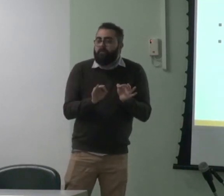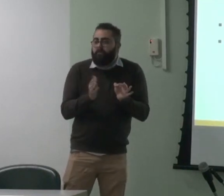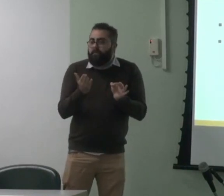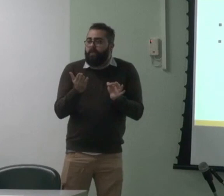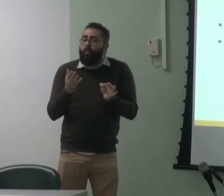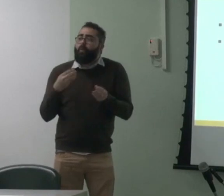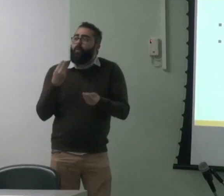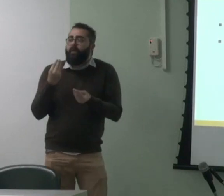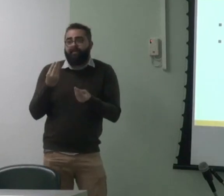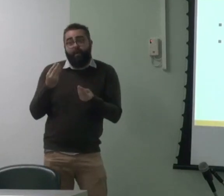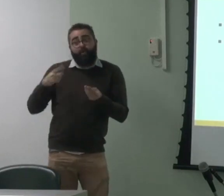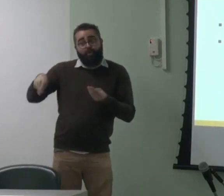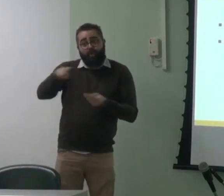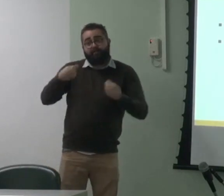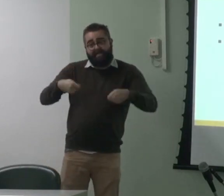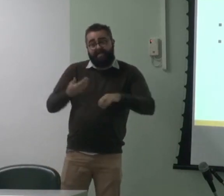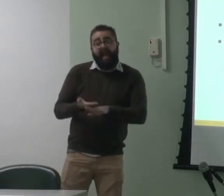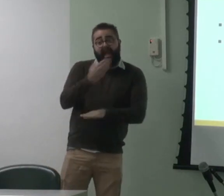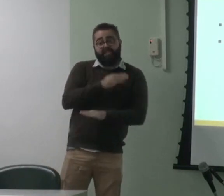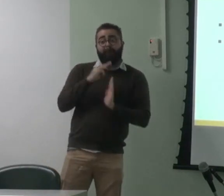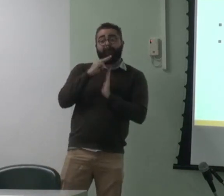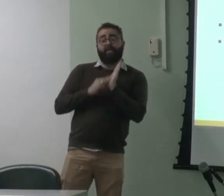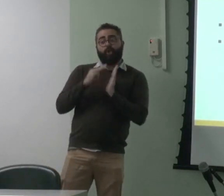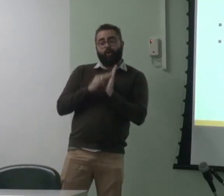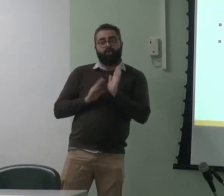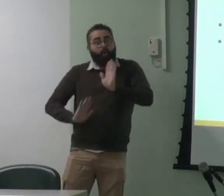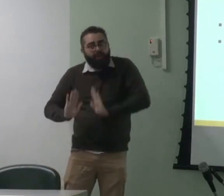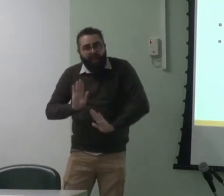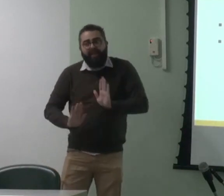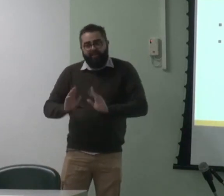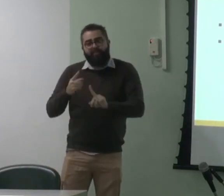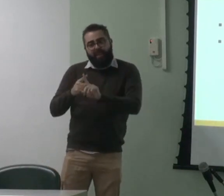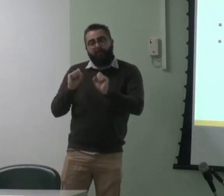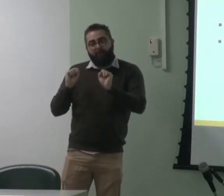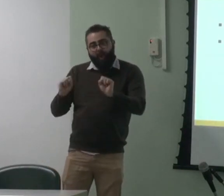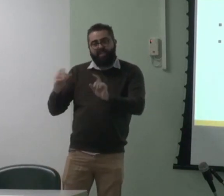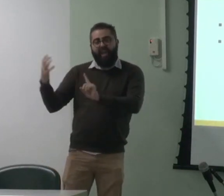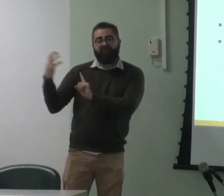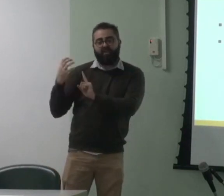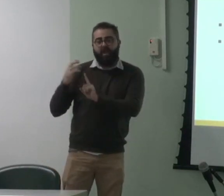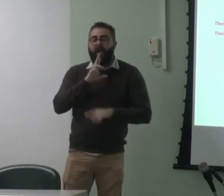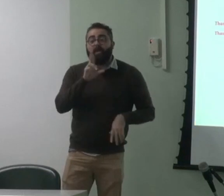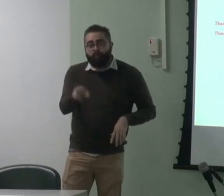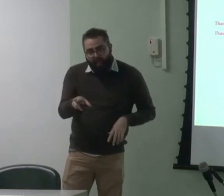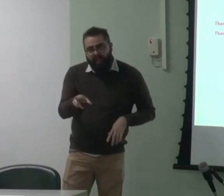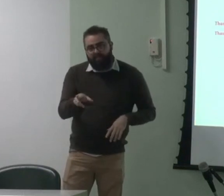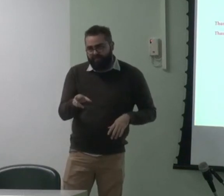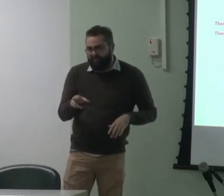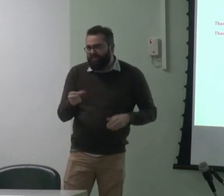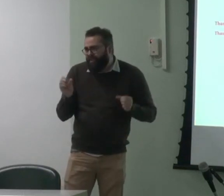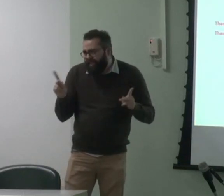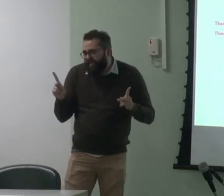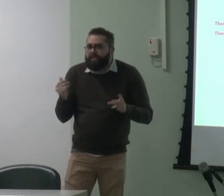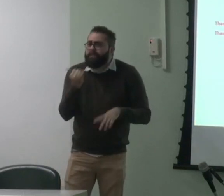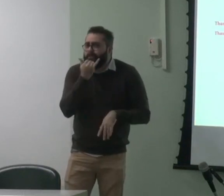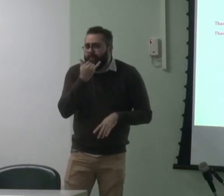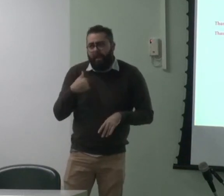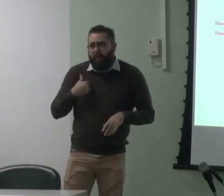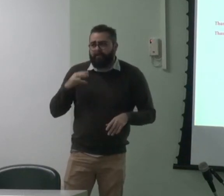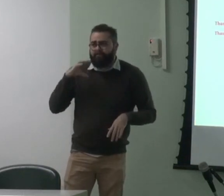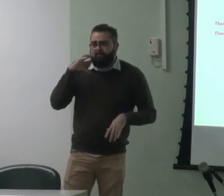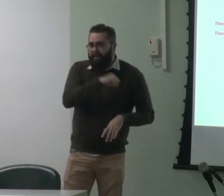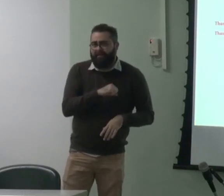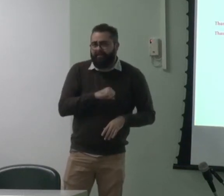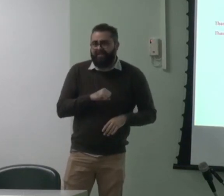we get about languages from the data. So thank you for your attention, and I'm looking forward to